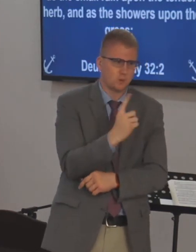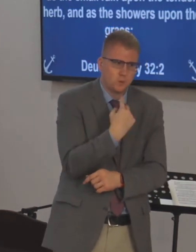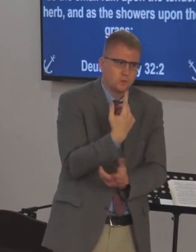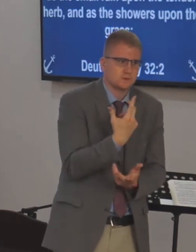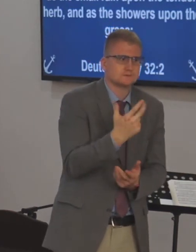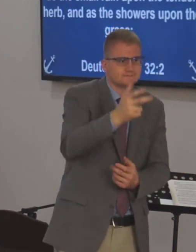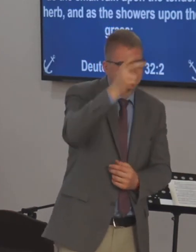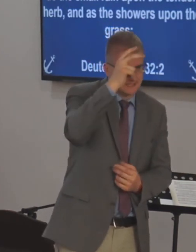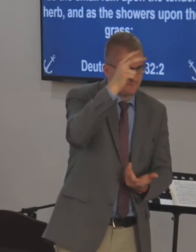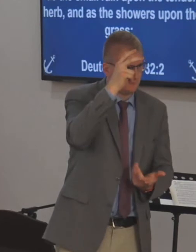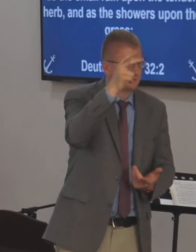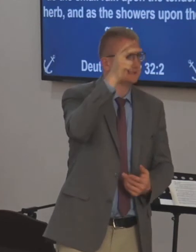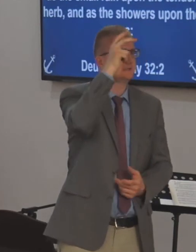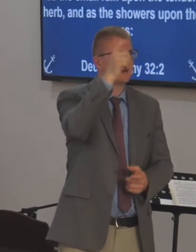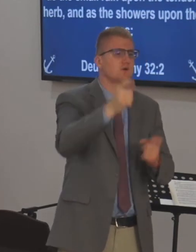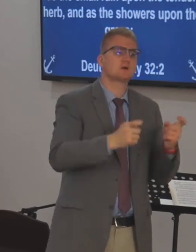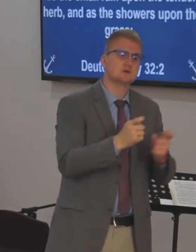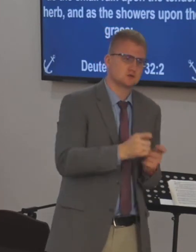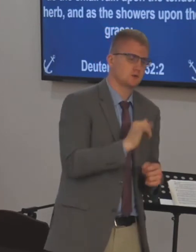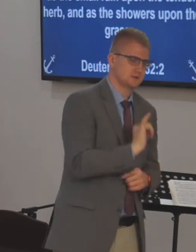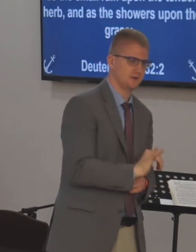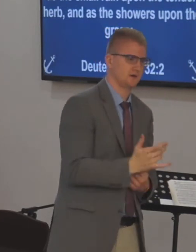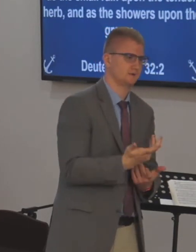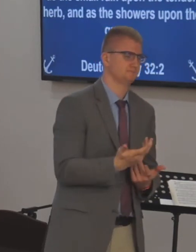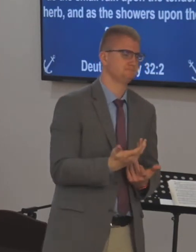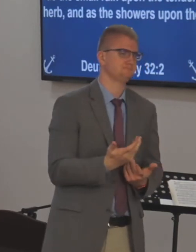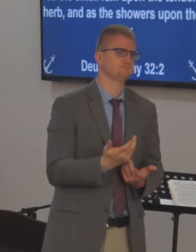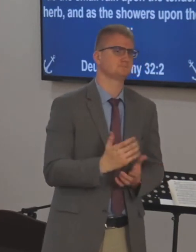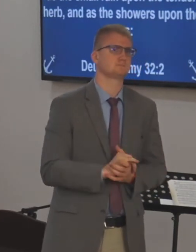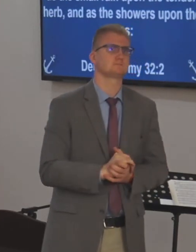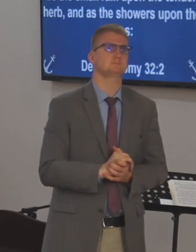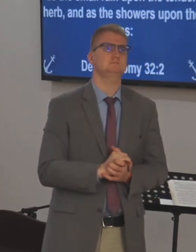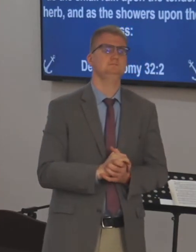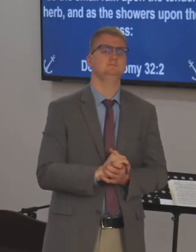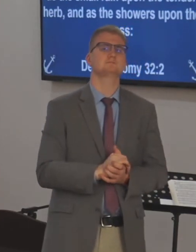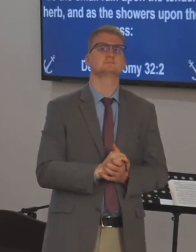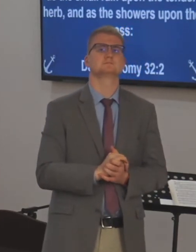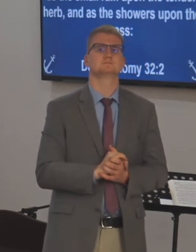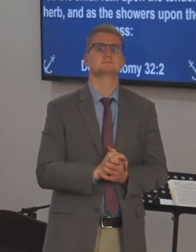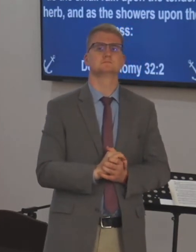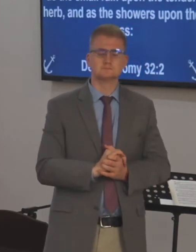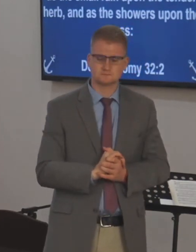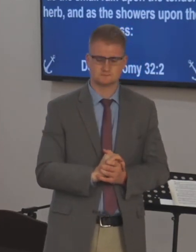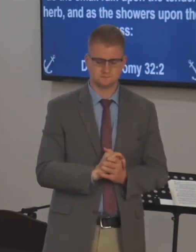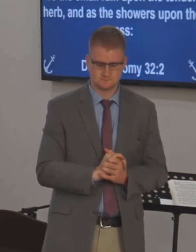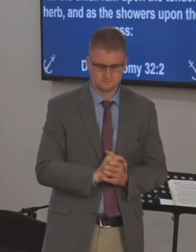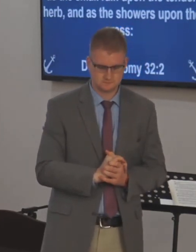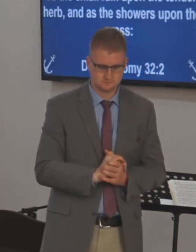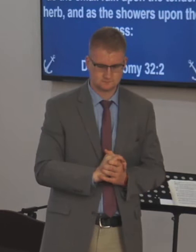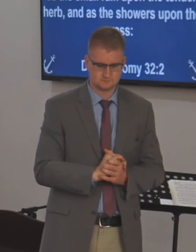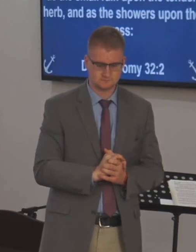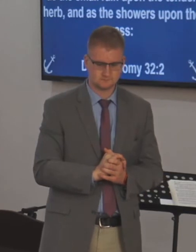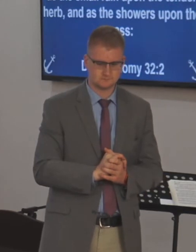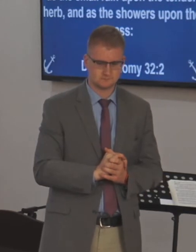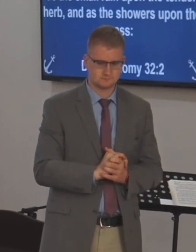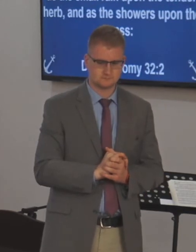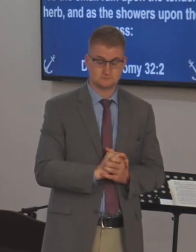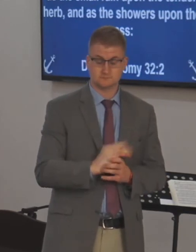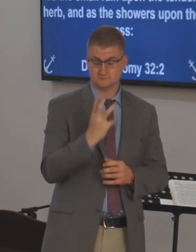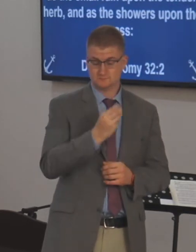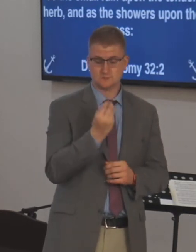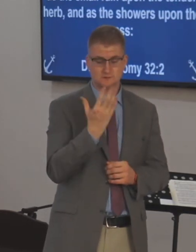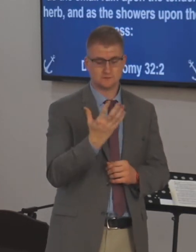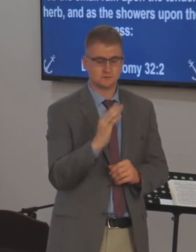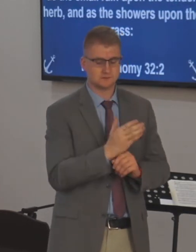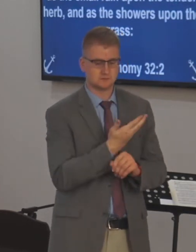Satan, the devil. Think about that. Somebody told me that once. Okay, this is just a beautiful song.